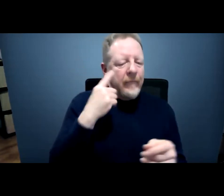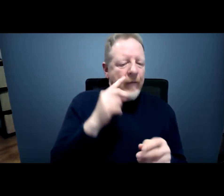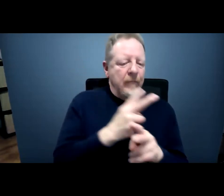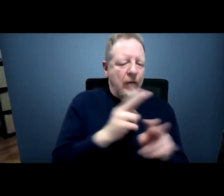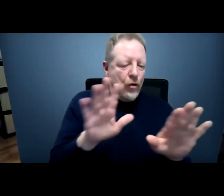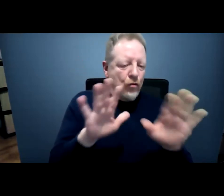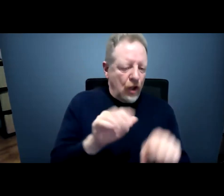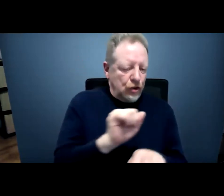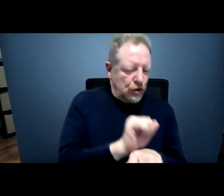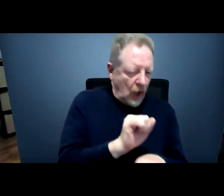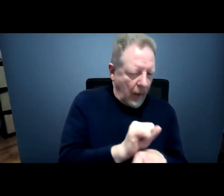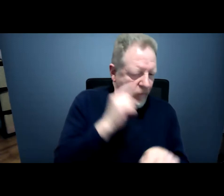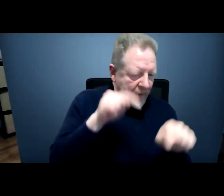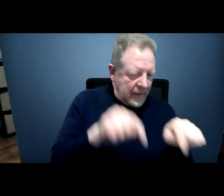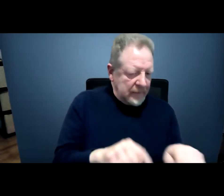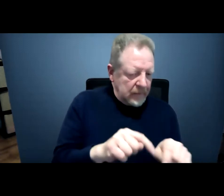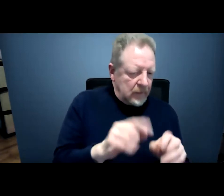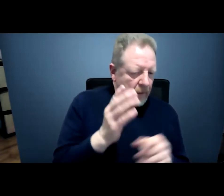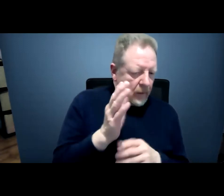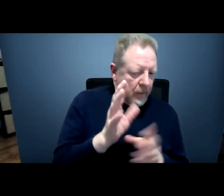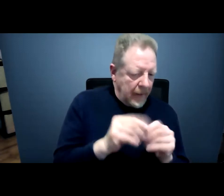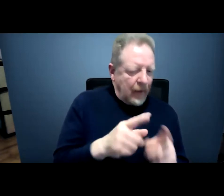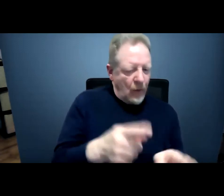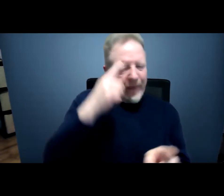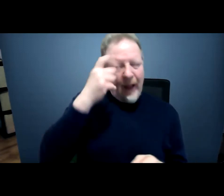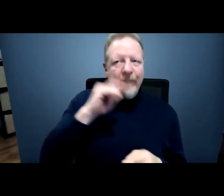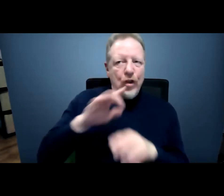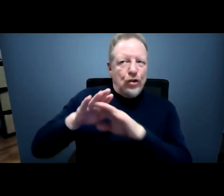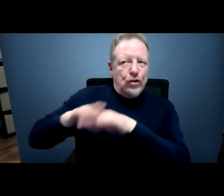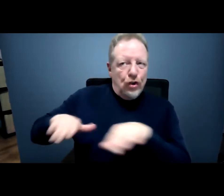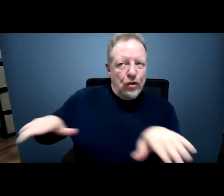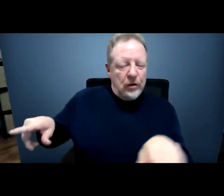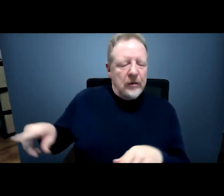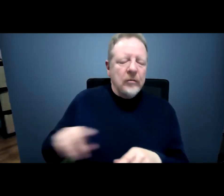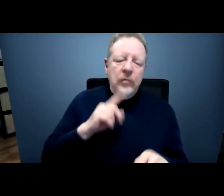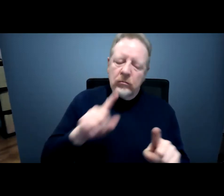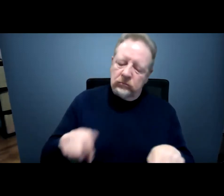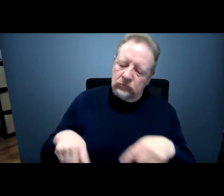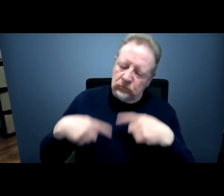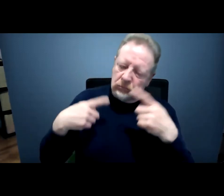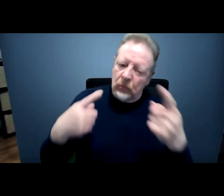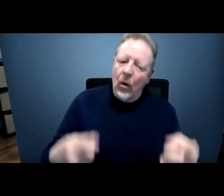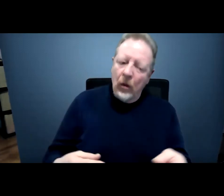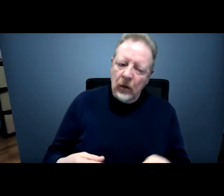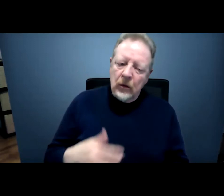job, and thinking about the children. It's been a long time, a long thing that is